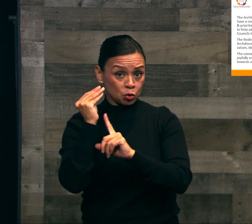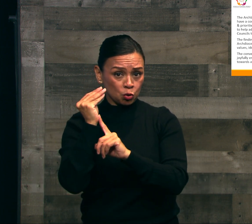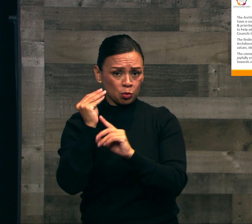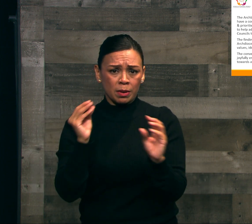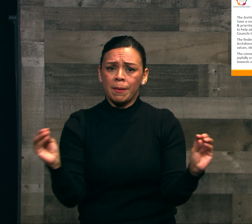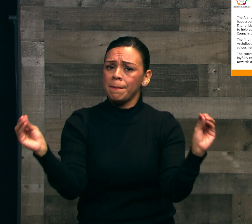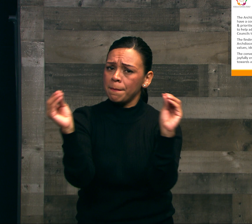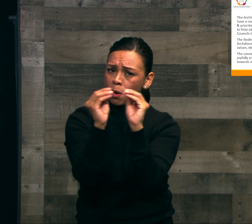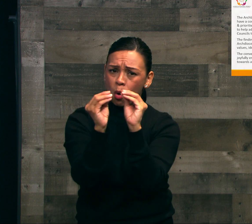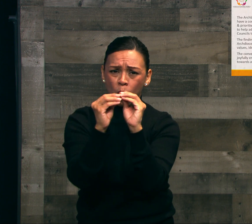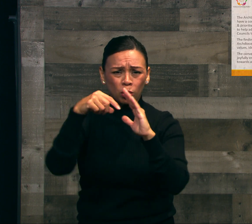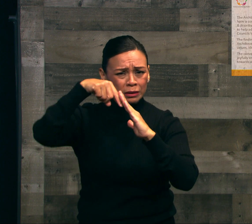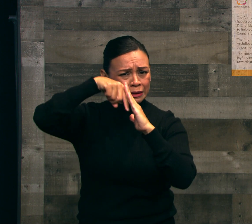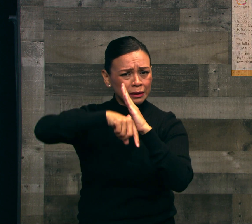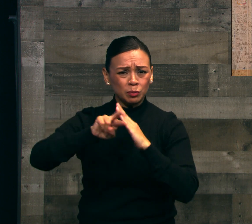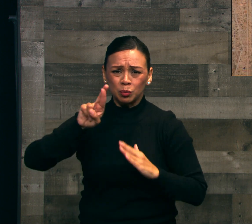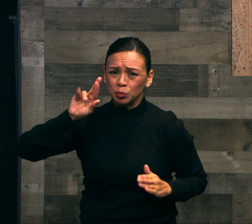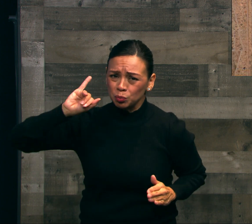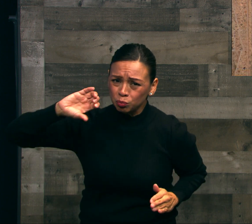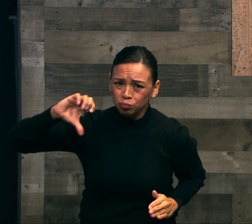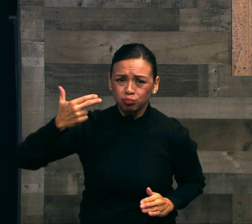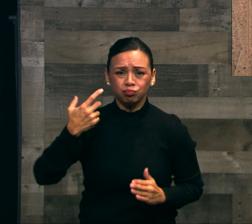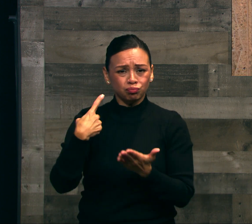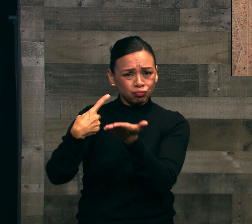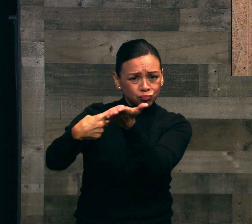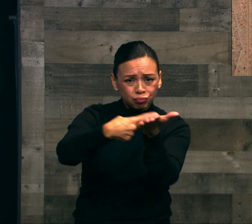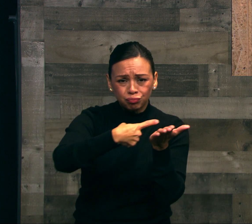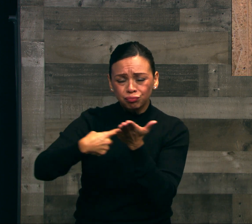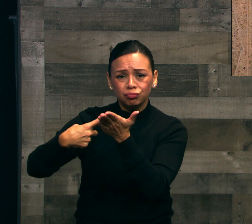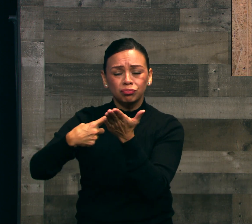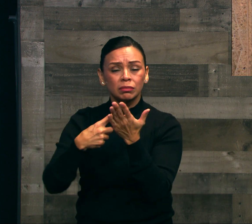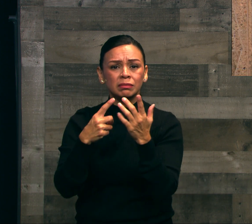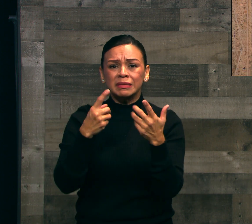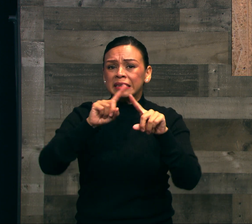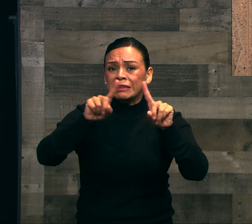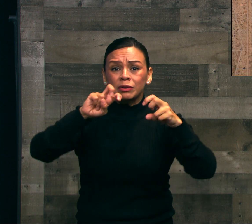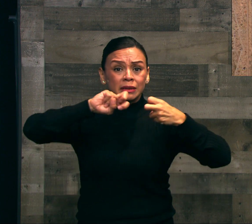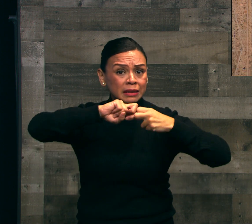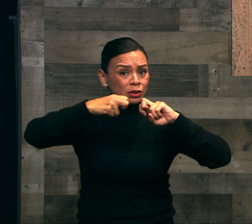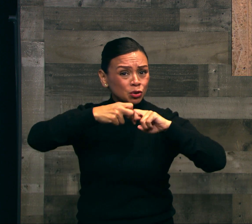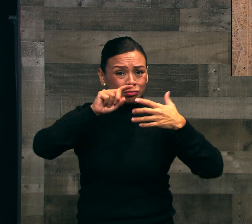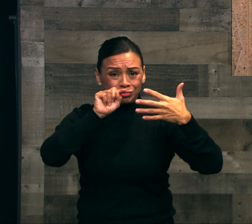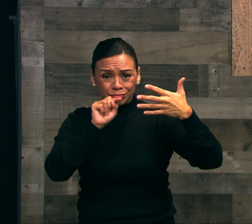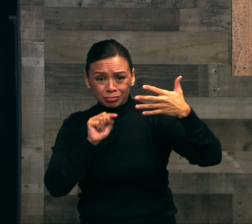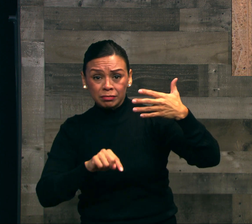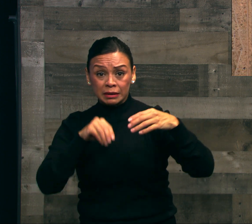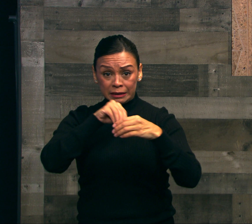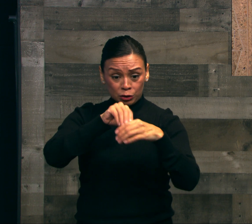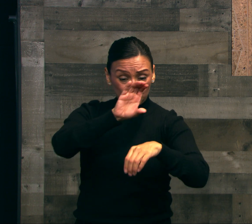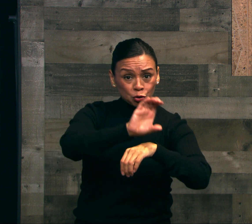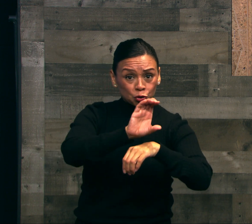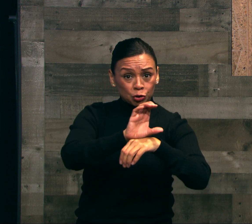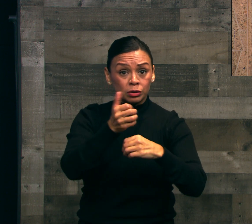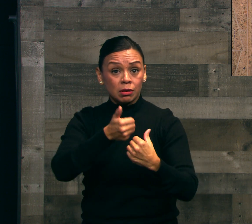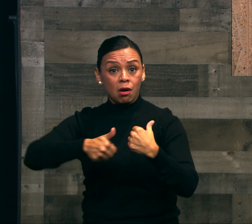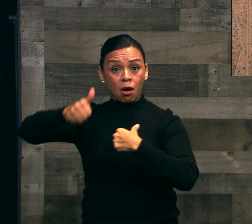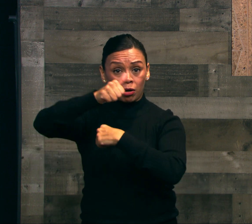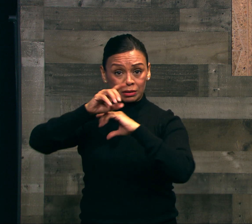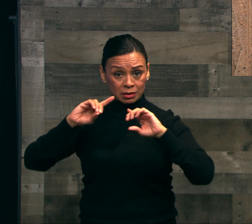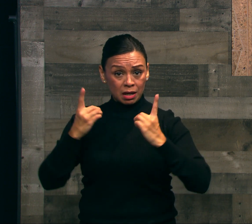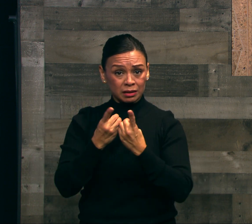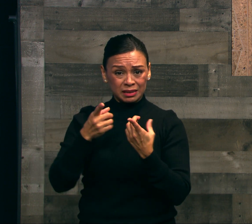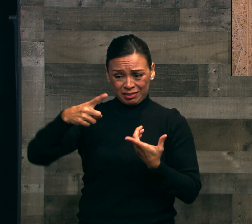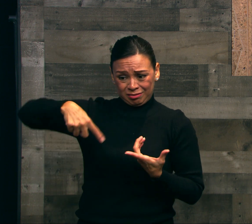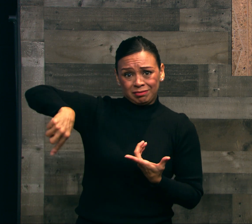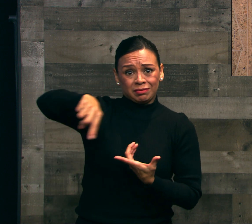be enhancing conversations about all sorts of issues inside of the parish and inside of the